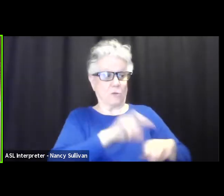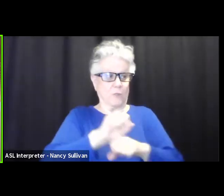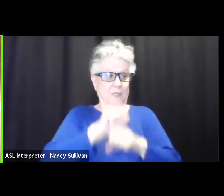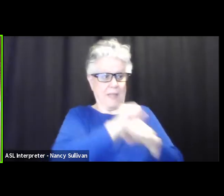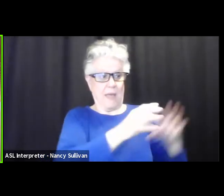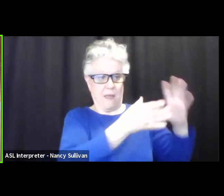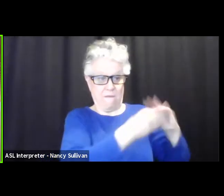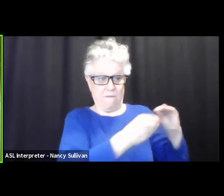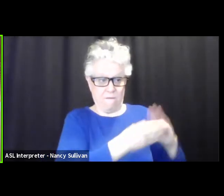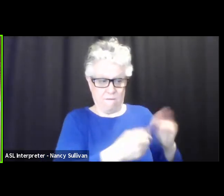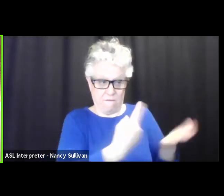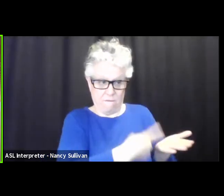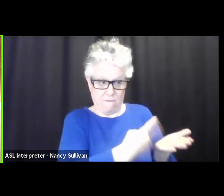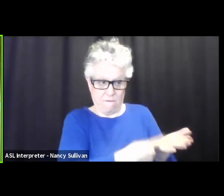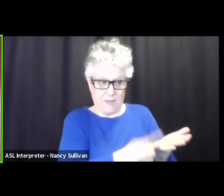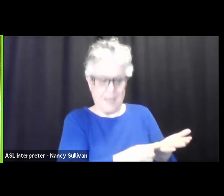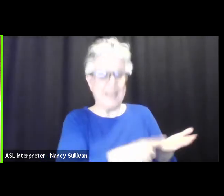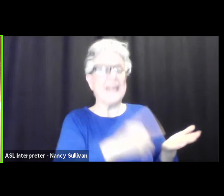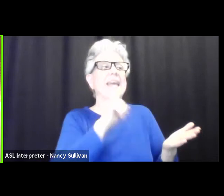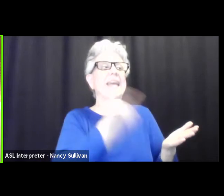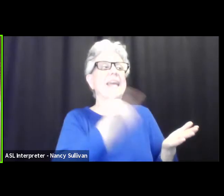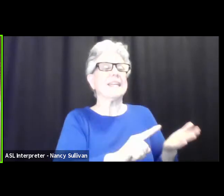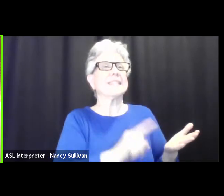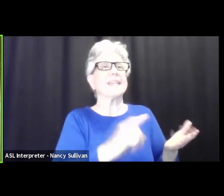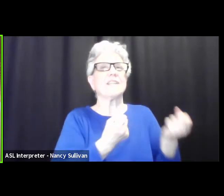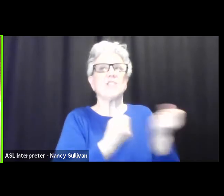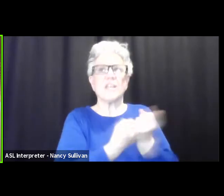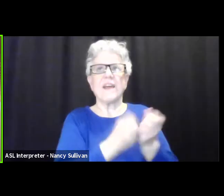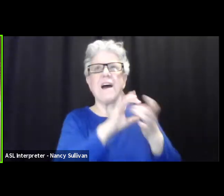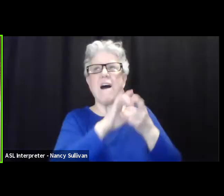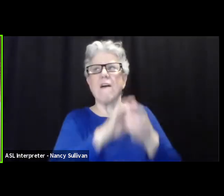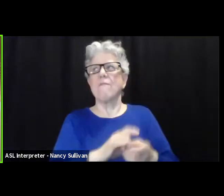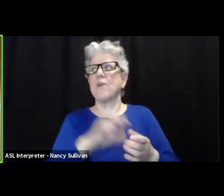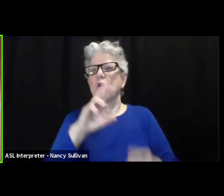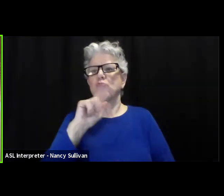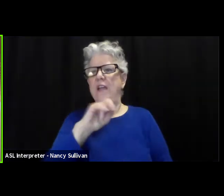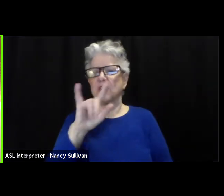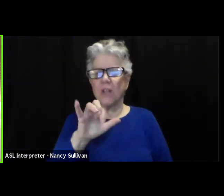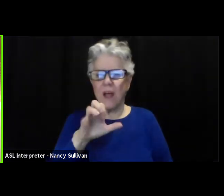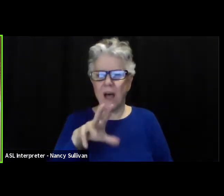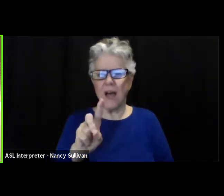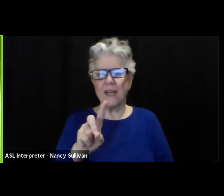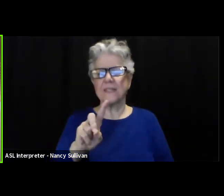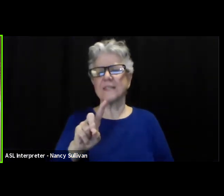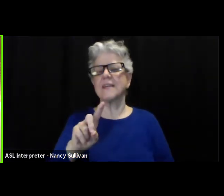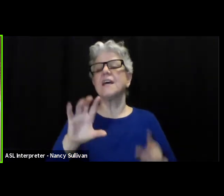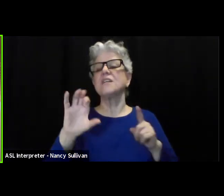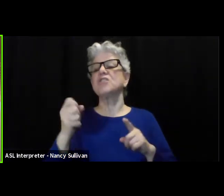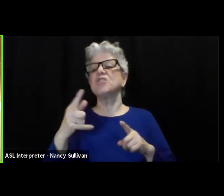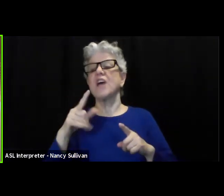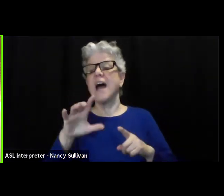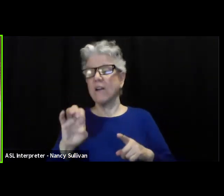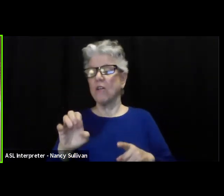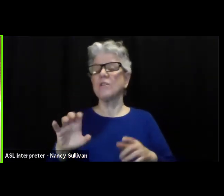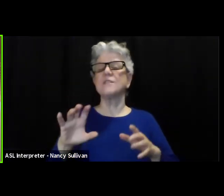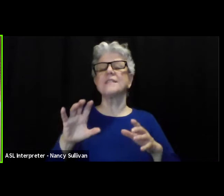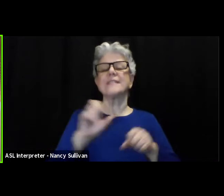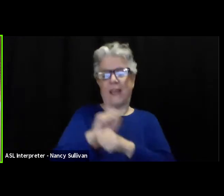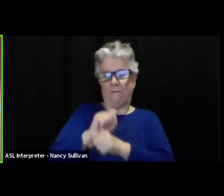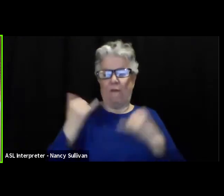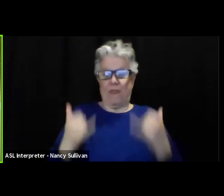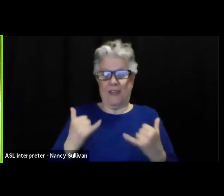is a theoretical justification of something like the racialized chattel slavery of the modern era.